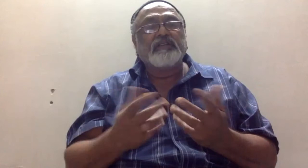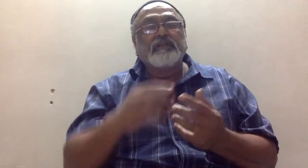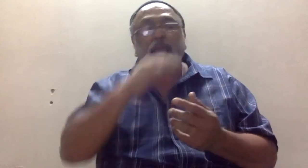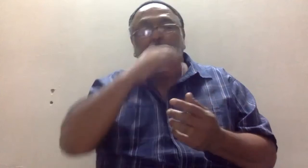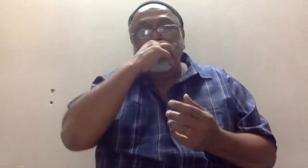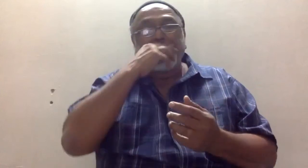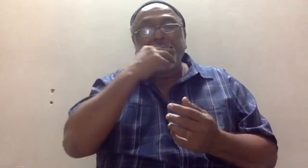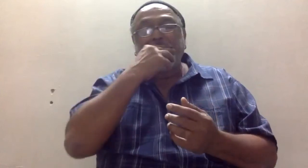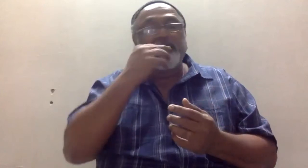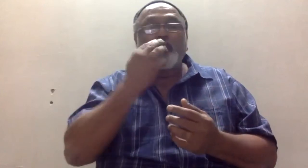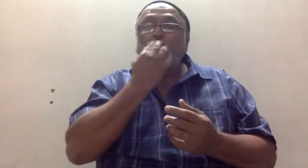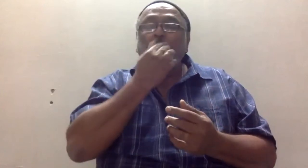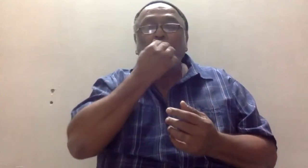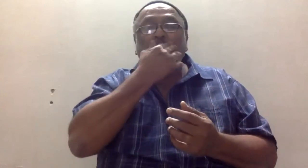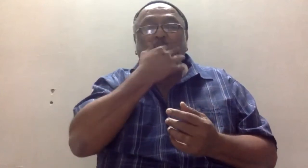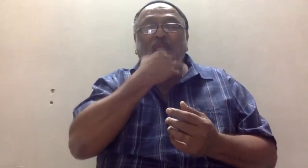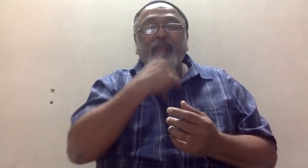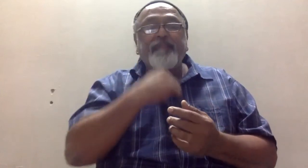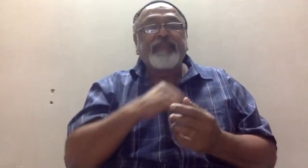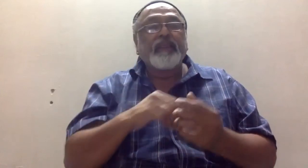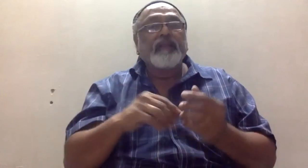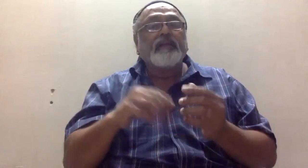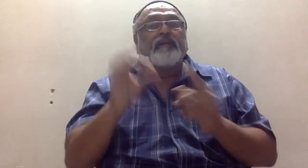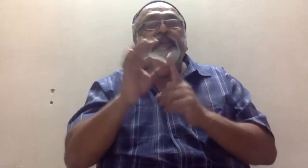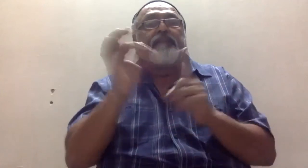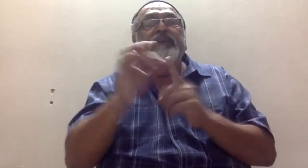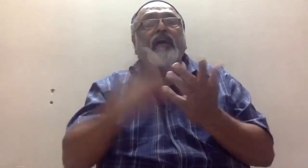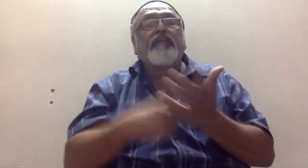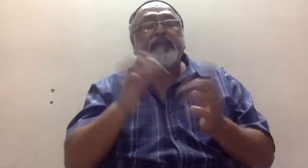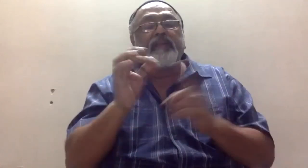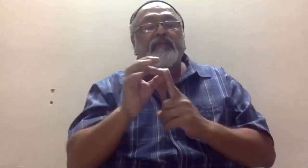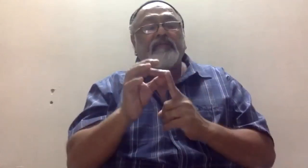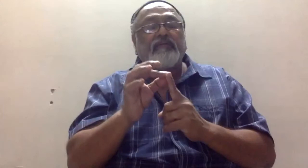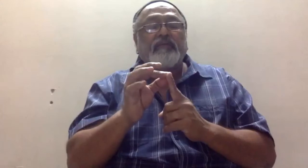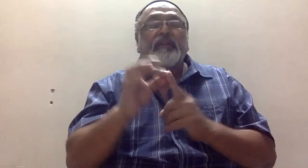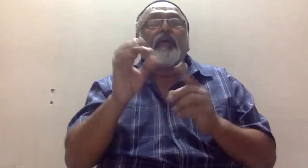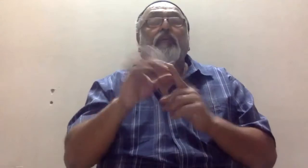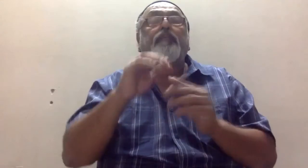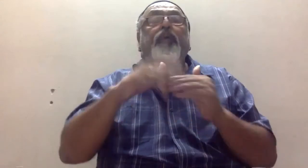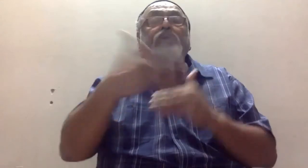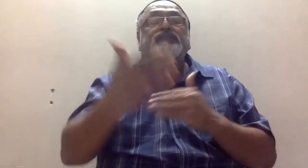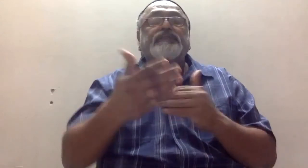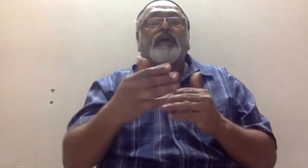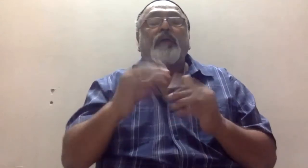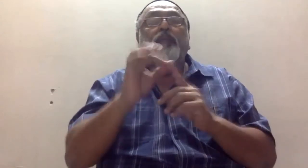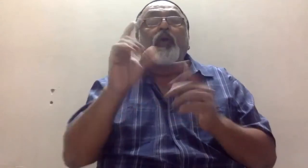It's called post-polio residual paralysis. He's a person not suffering or stuck with